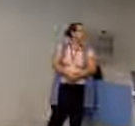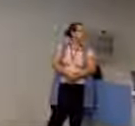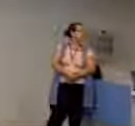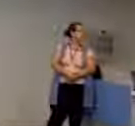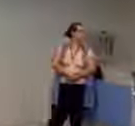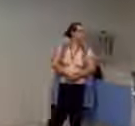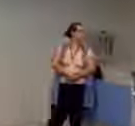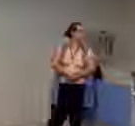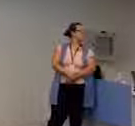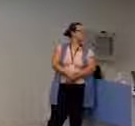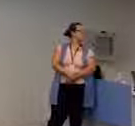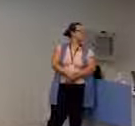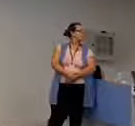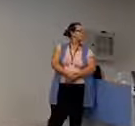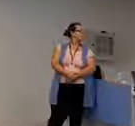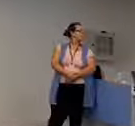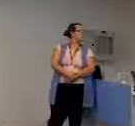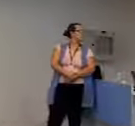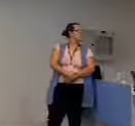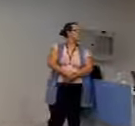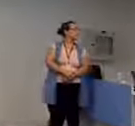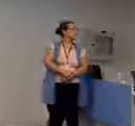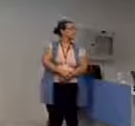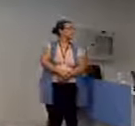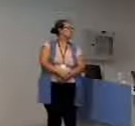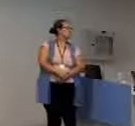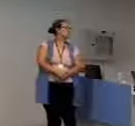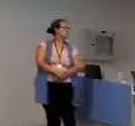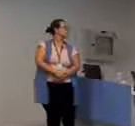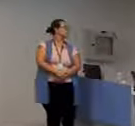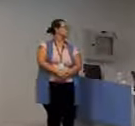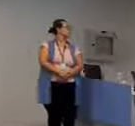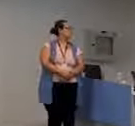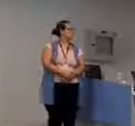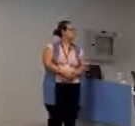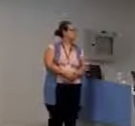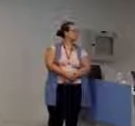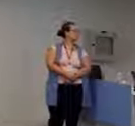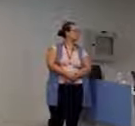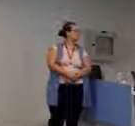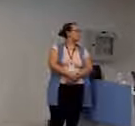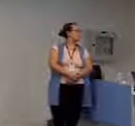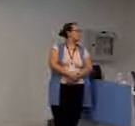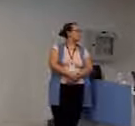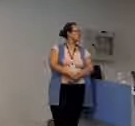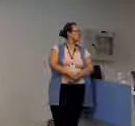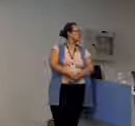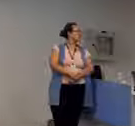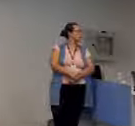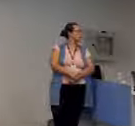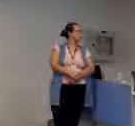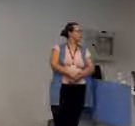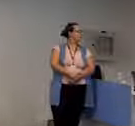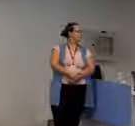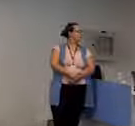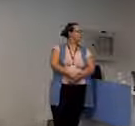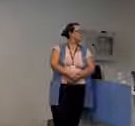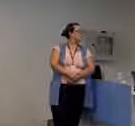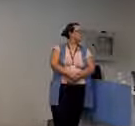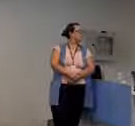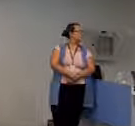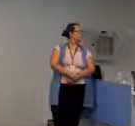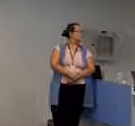Originally based in France, Top Solid has had a major export presence for almost 20 years, and now has a growing global